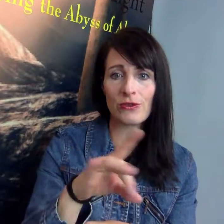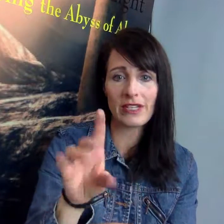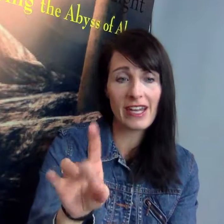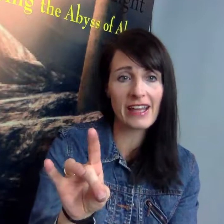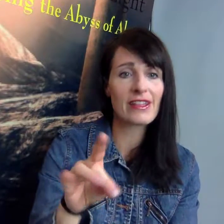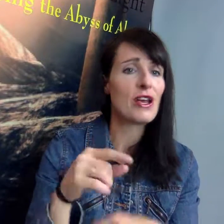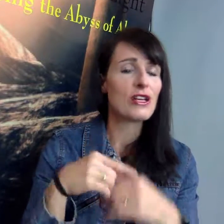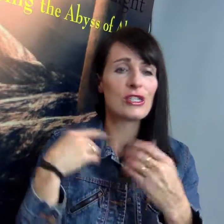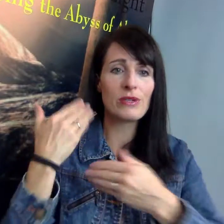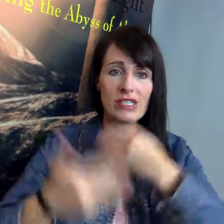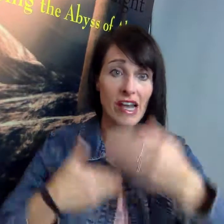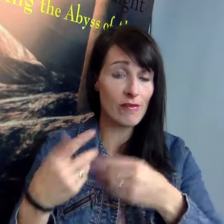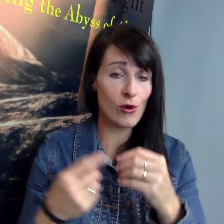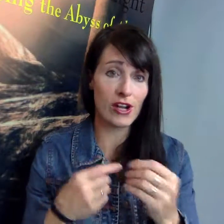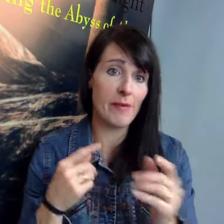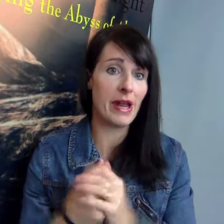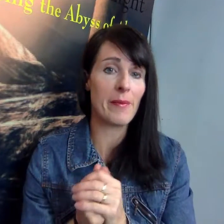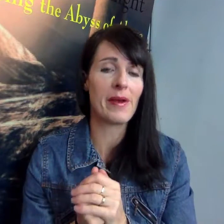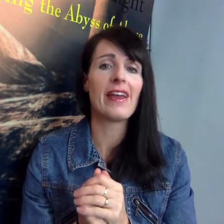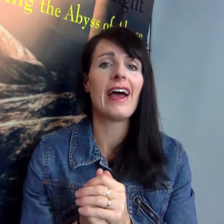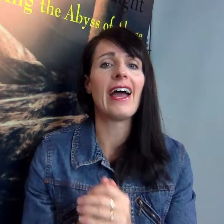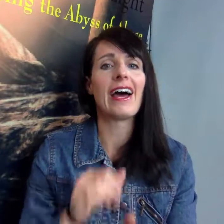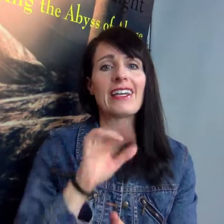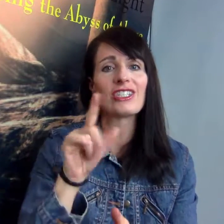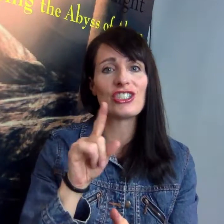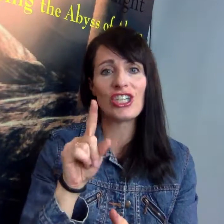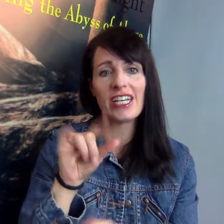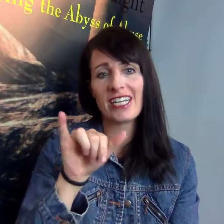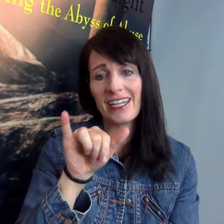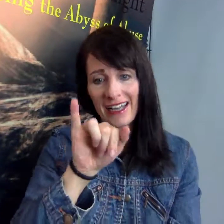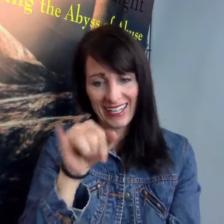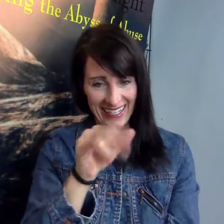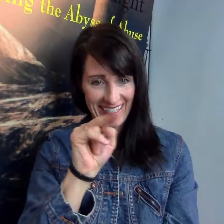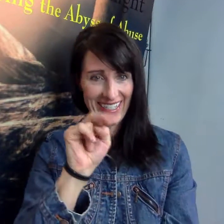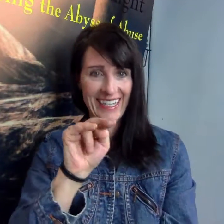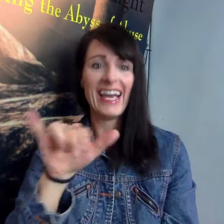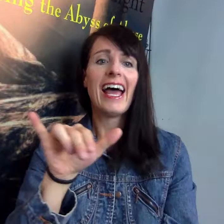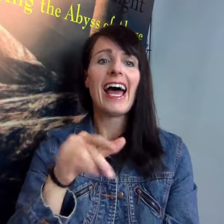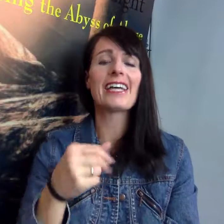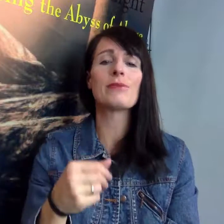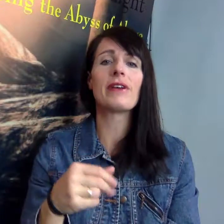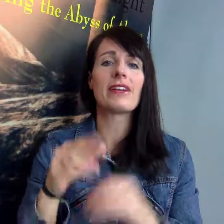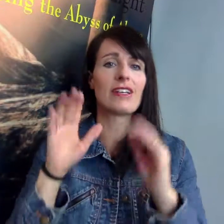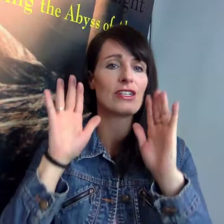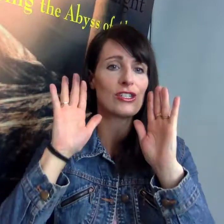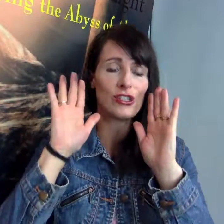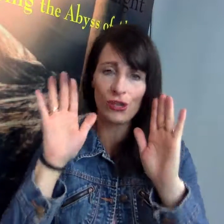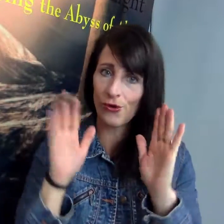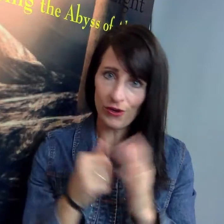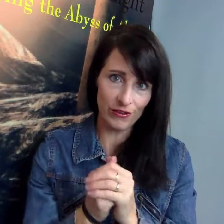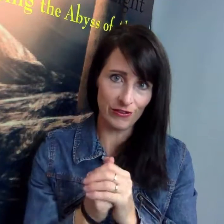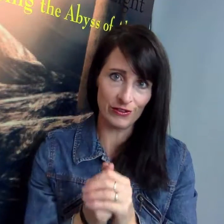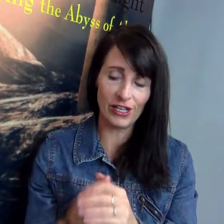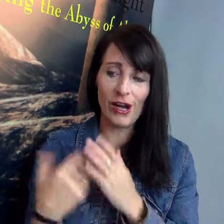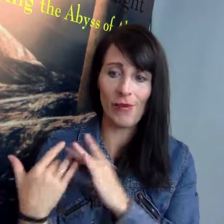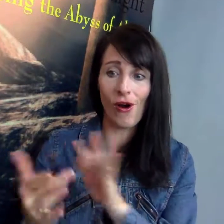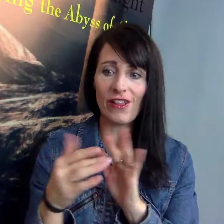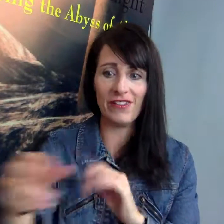the 29th so we still have more coming up and Jenny has been so wonderful to help all of